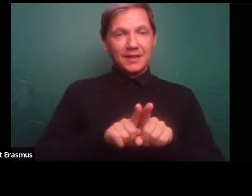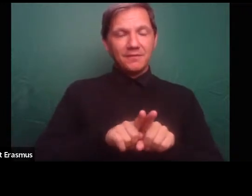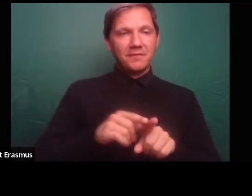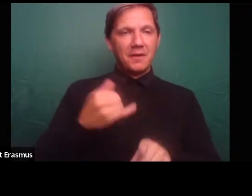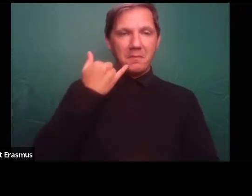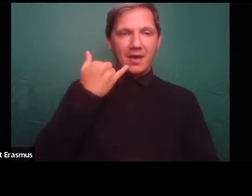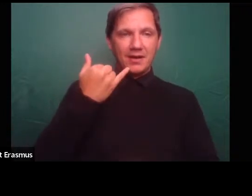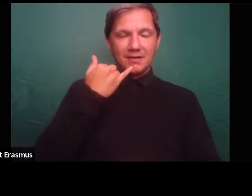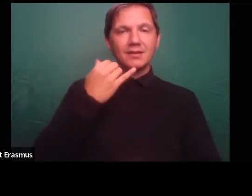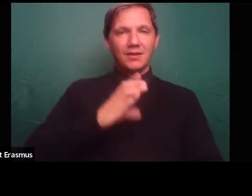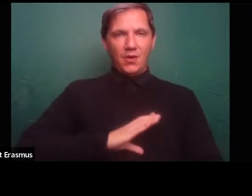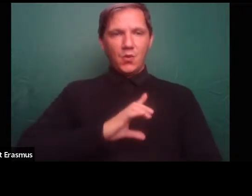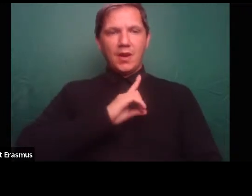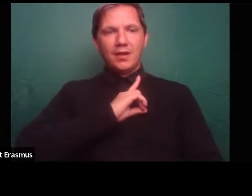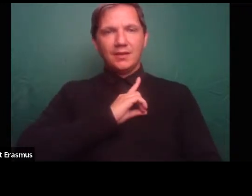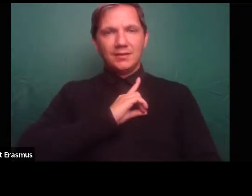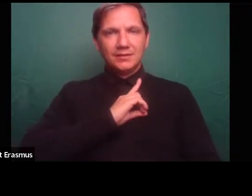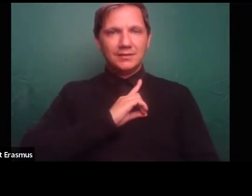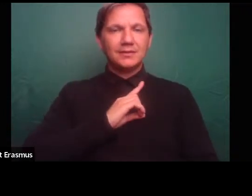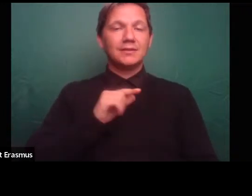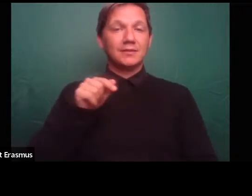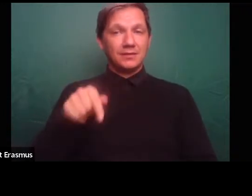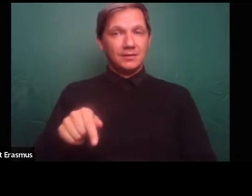as well, she strongly